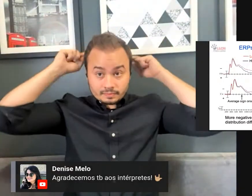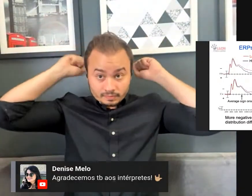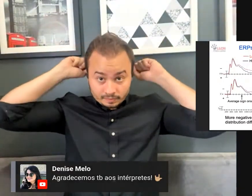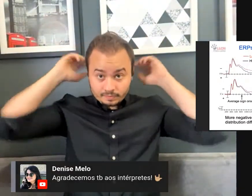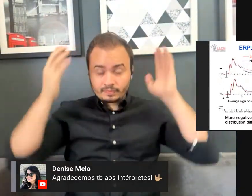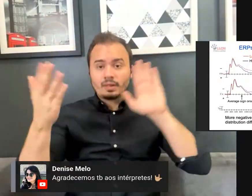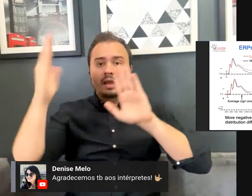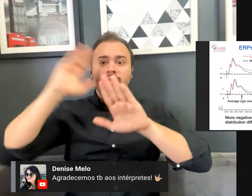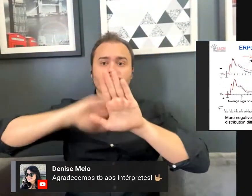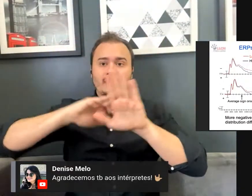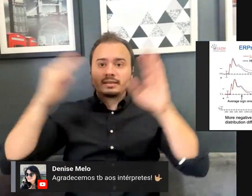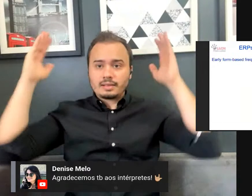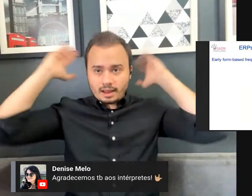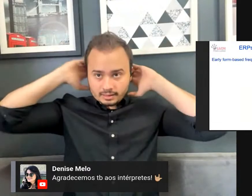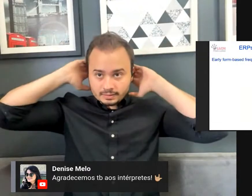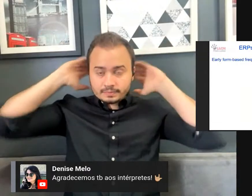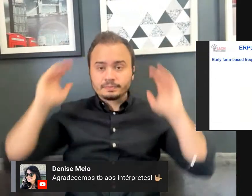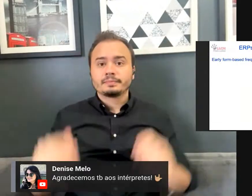different distribution.